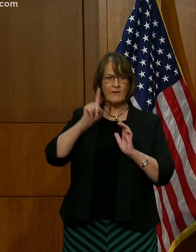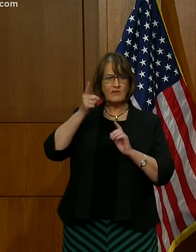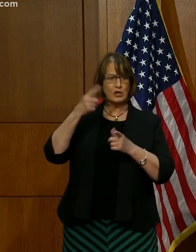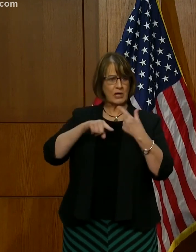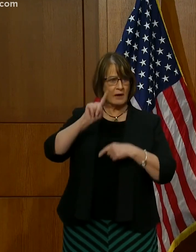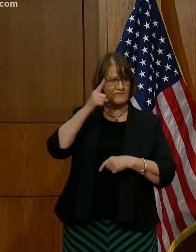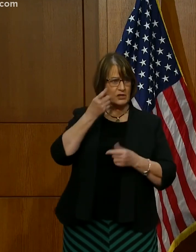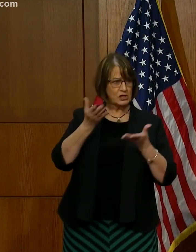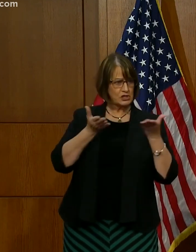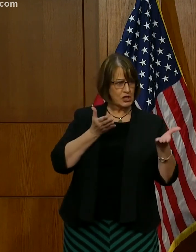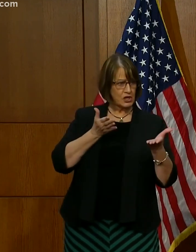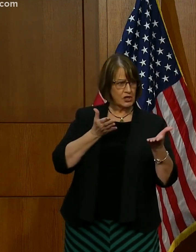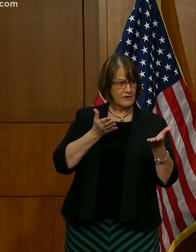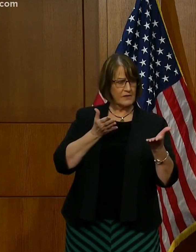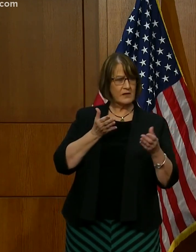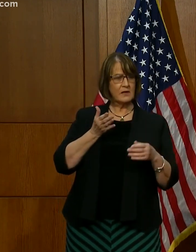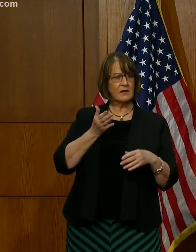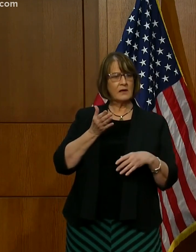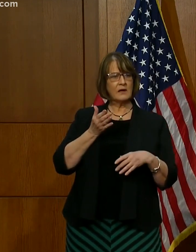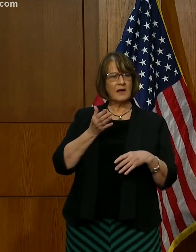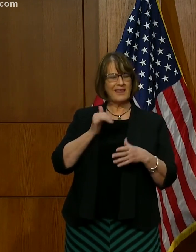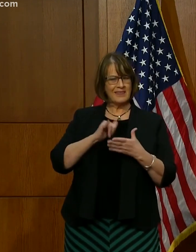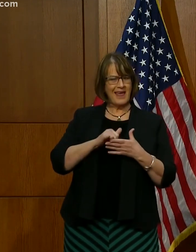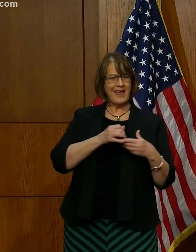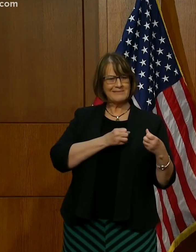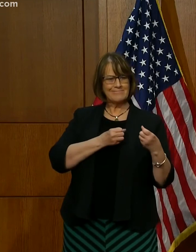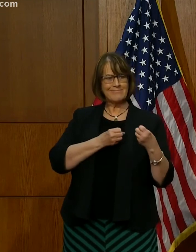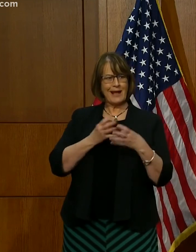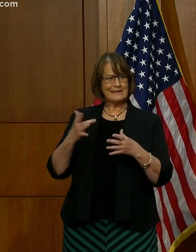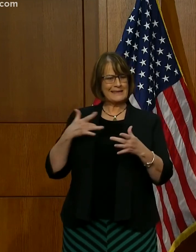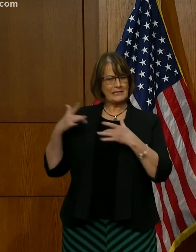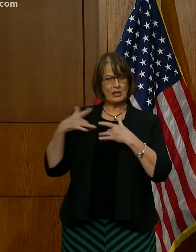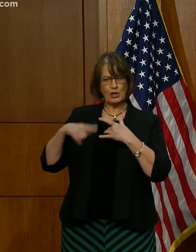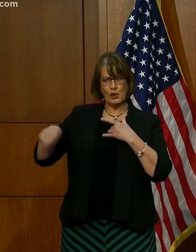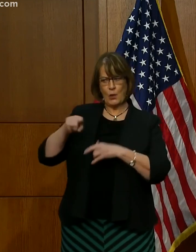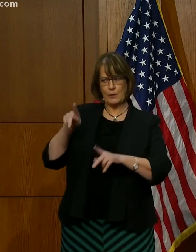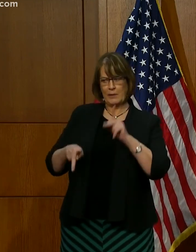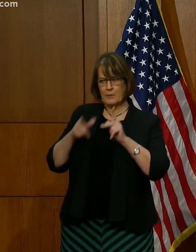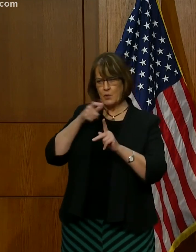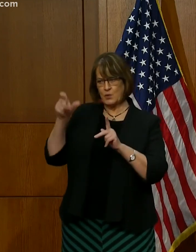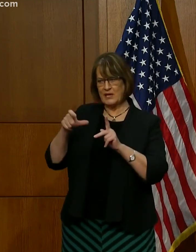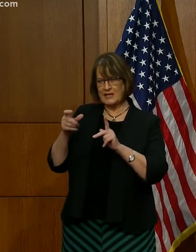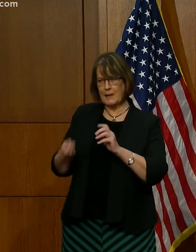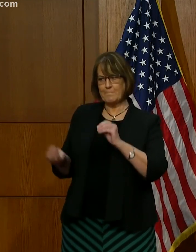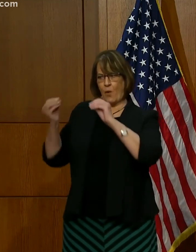which could raise concerns about it actually getting to the people in the communities that need it most. Are you saying now that's